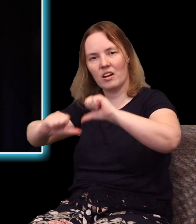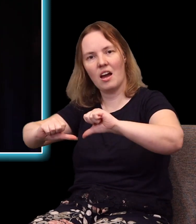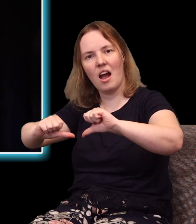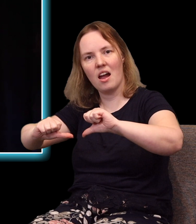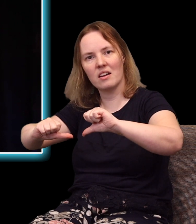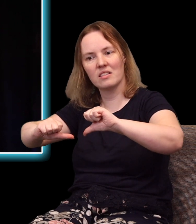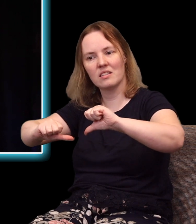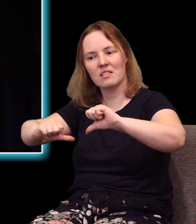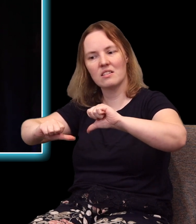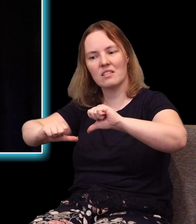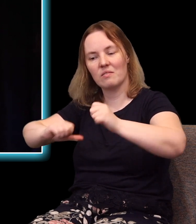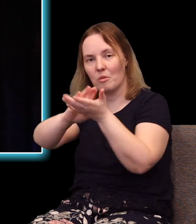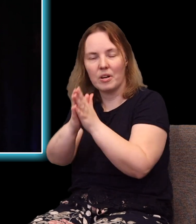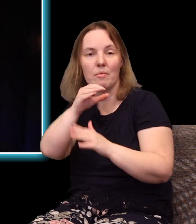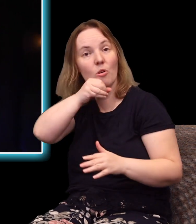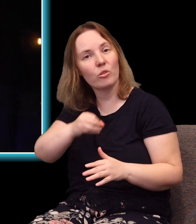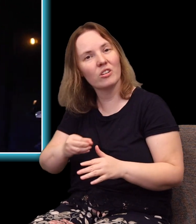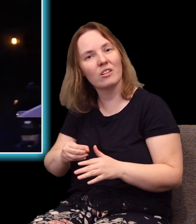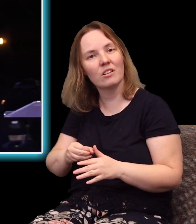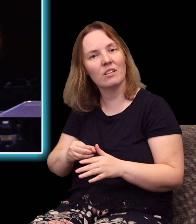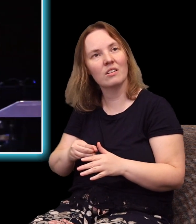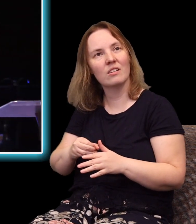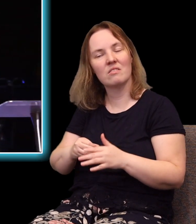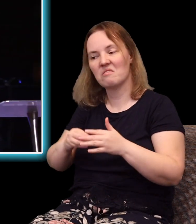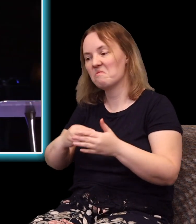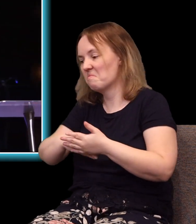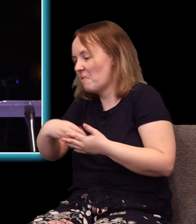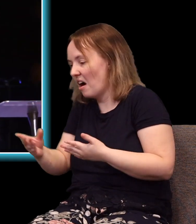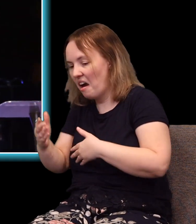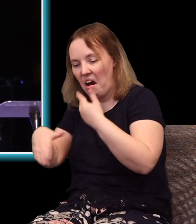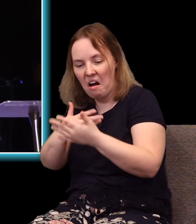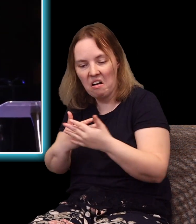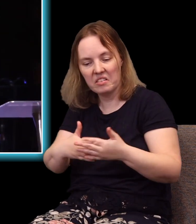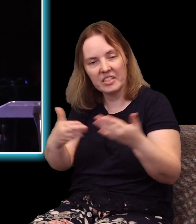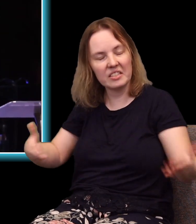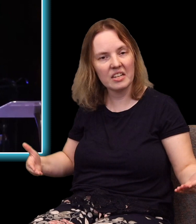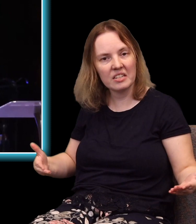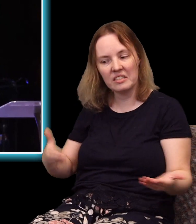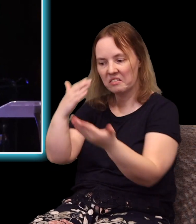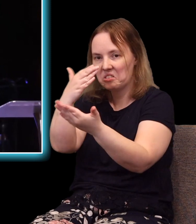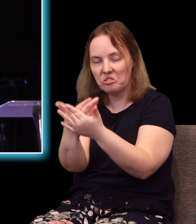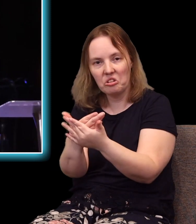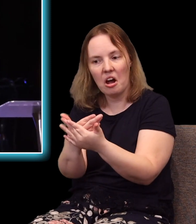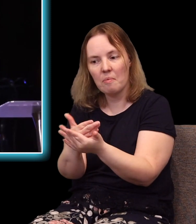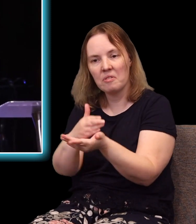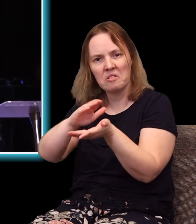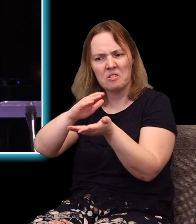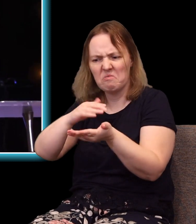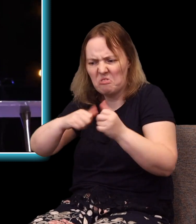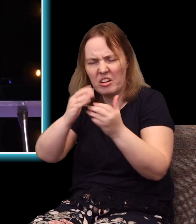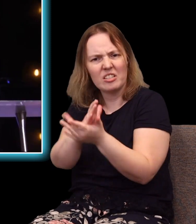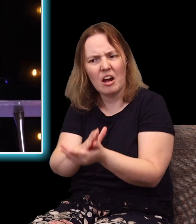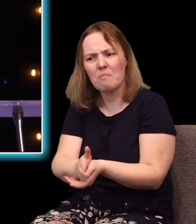industry. We're such fools. The stuff we buy into, the money we blow buying special food and buying gadgets and gadgets.